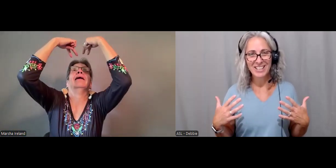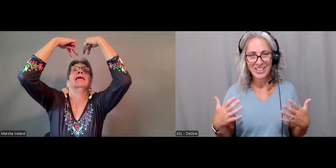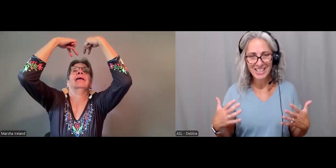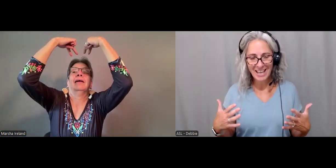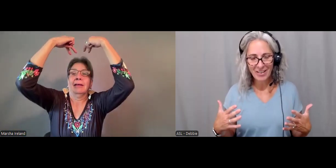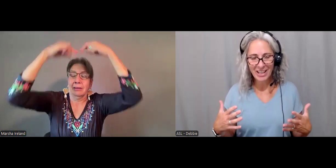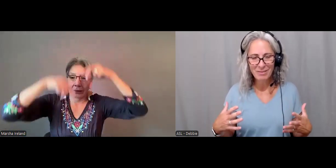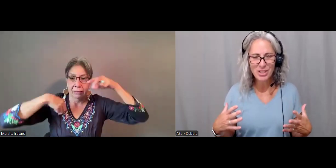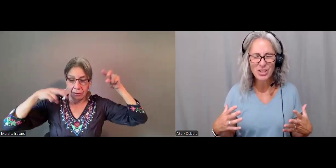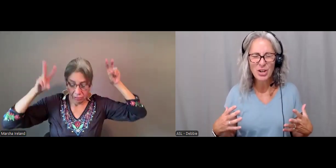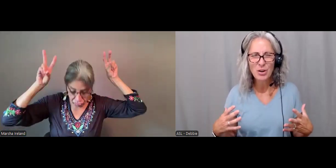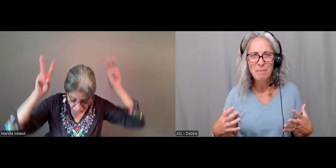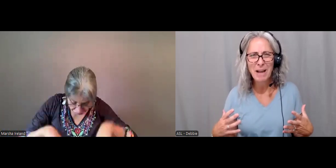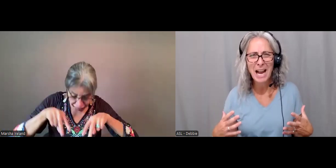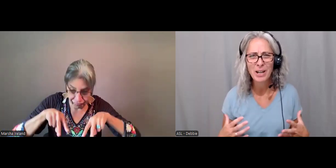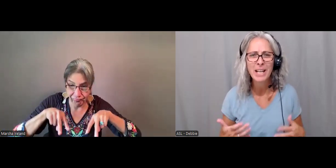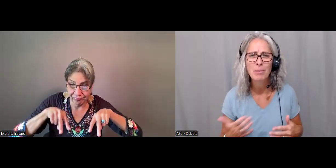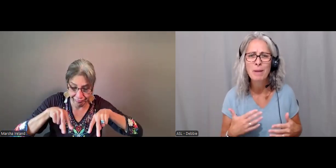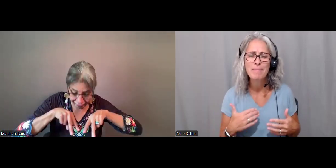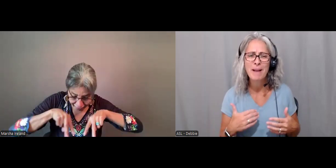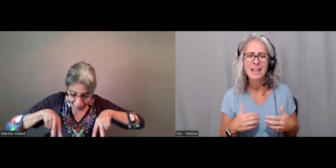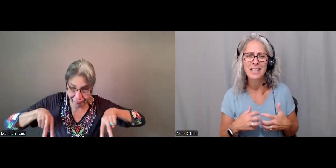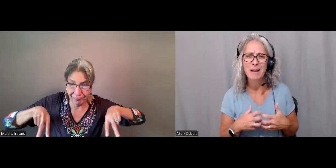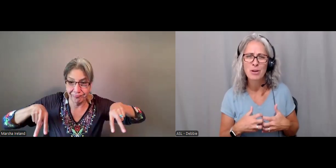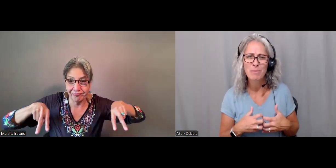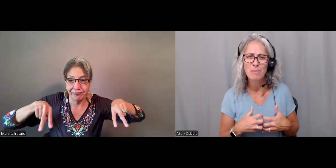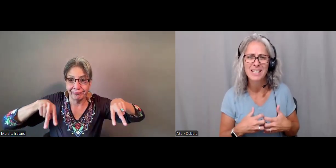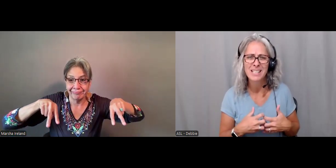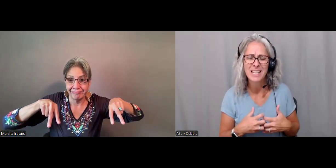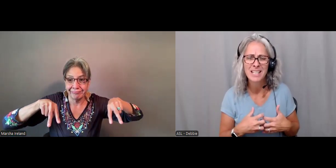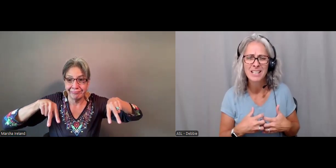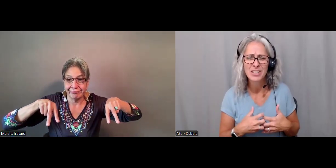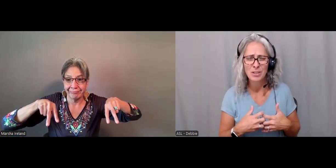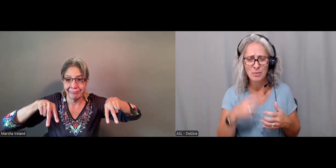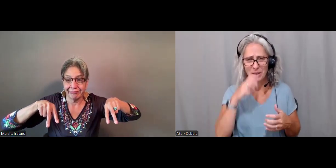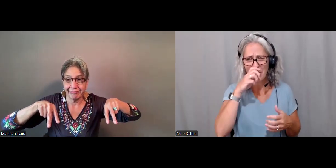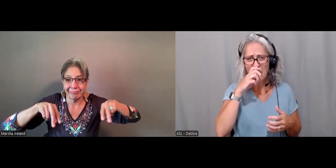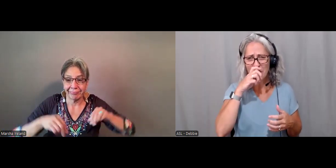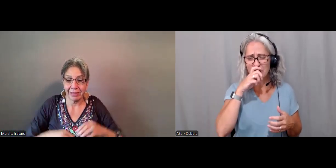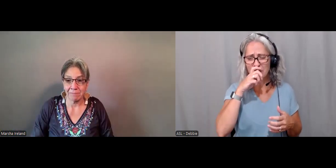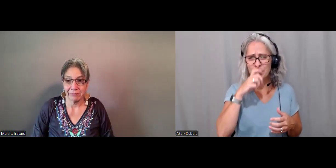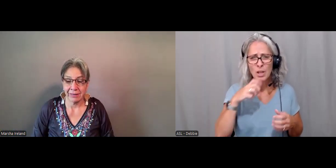stand and look down, and it was so empowering. And it brought me back to that moment in Standing